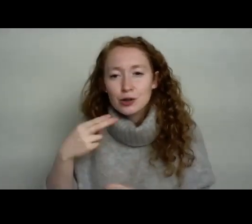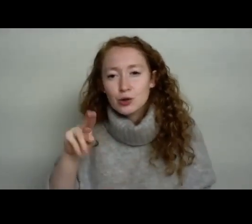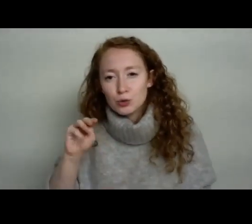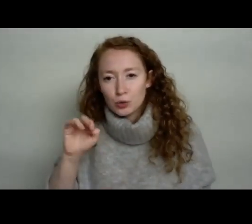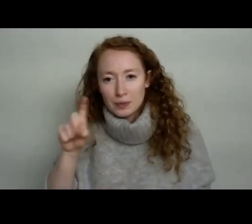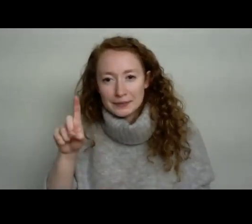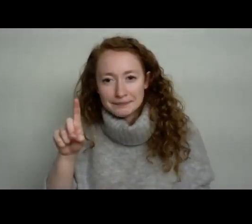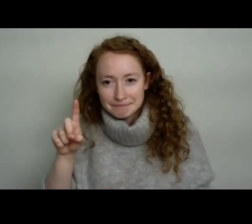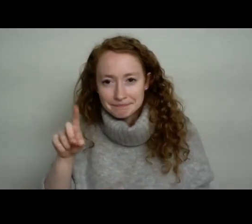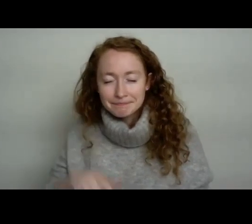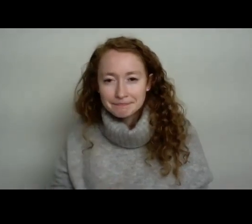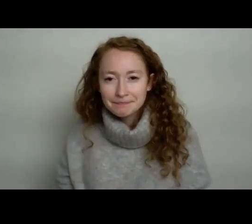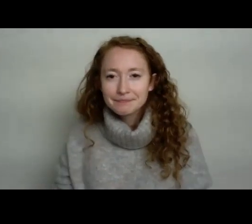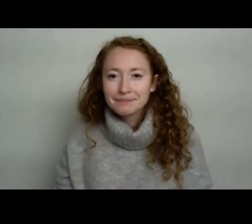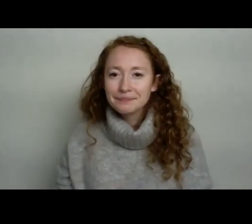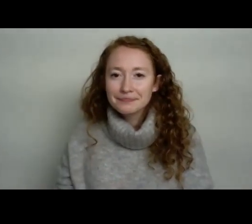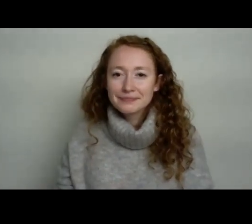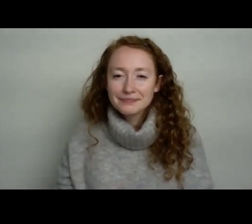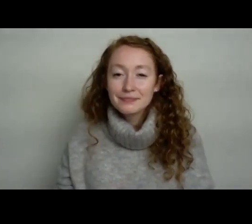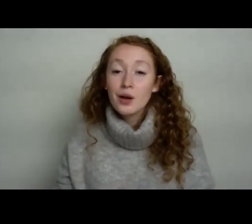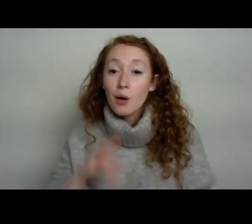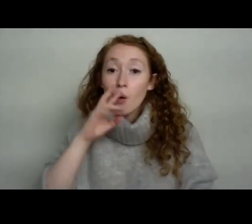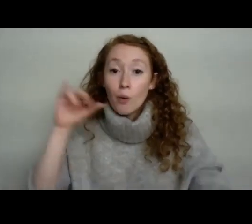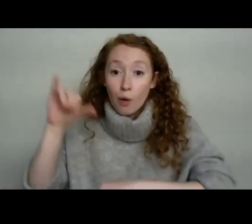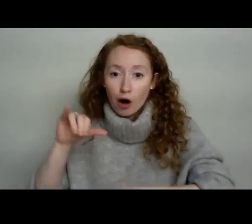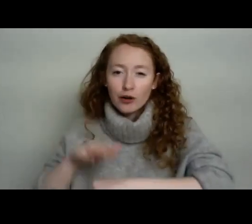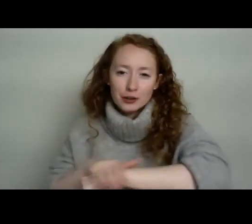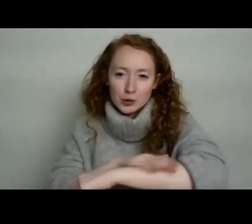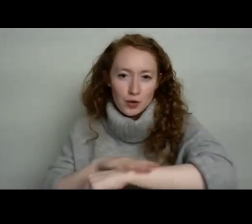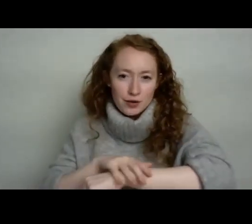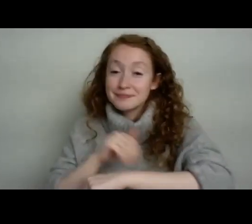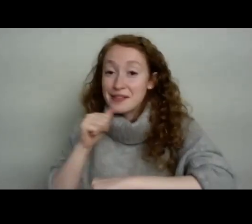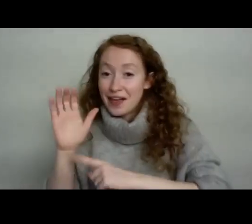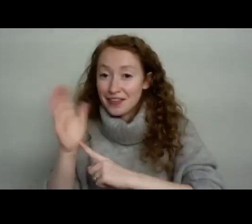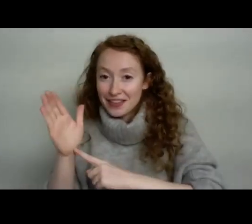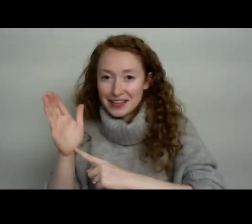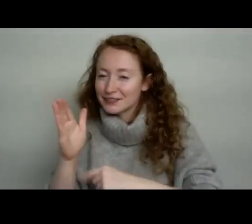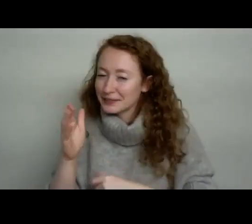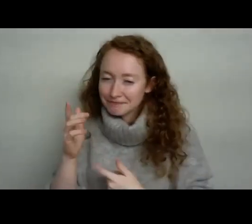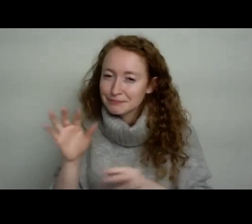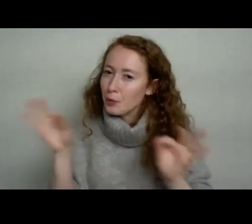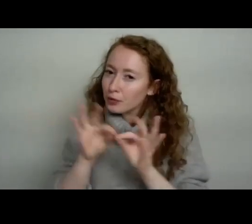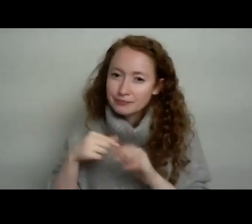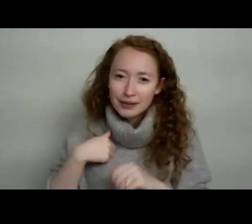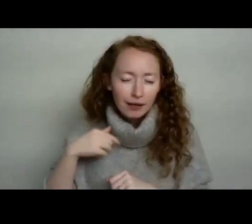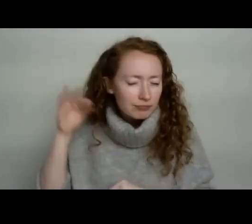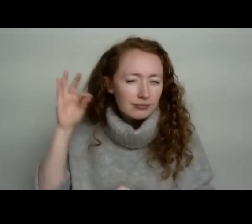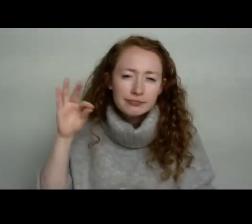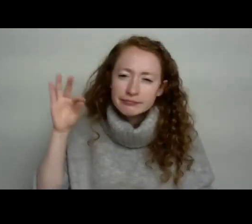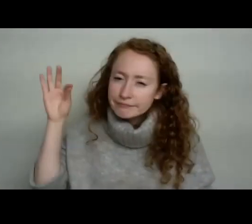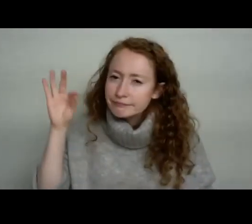day. And then, yeah, water the soil, not the leaves. I can't say it often enough. It is such a